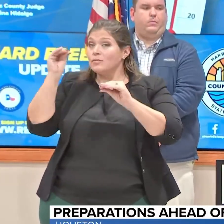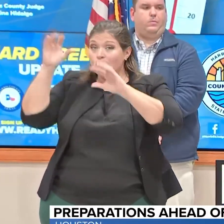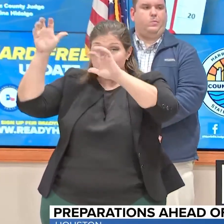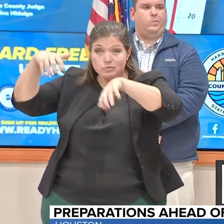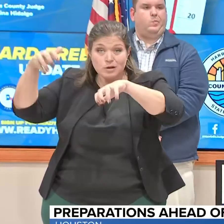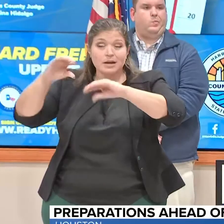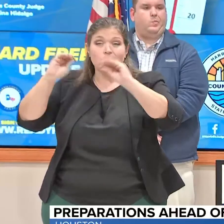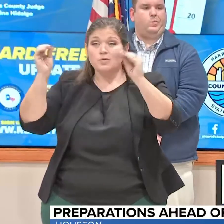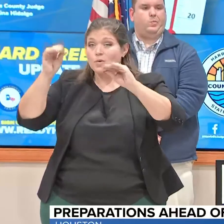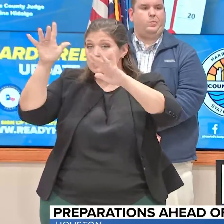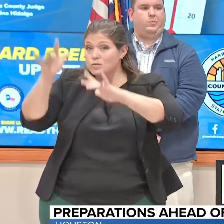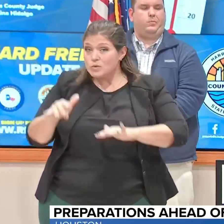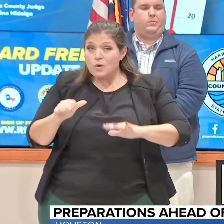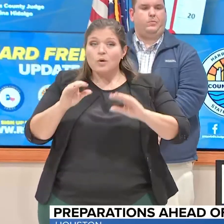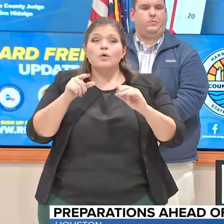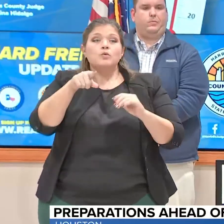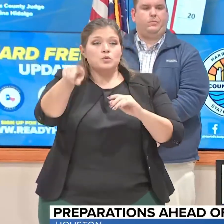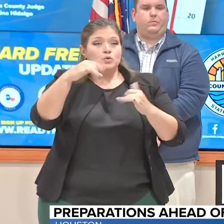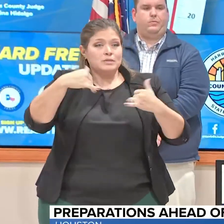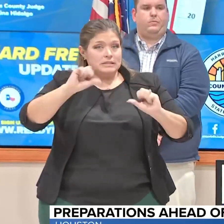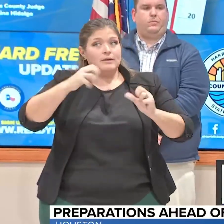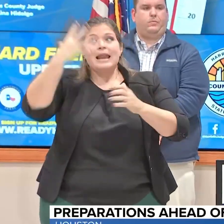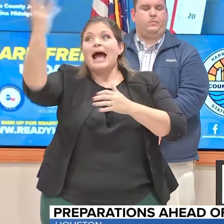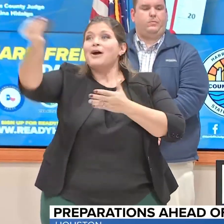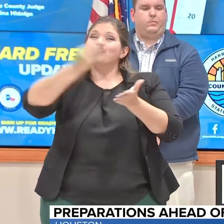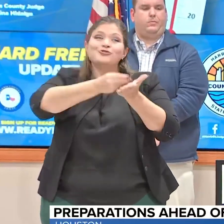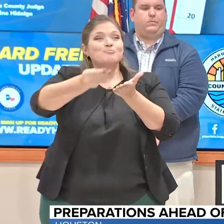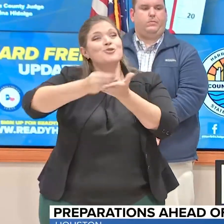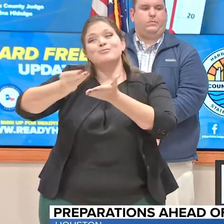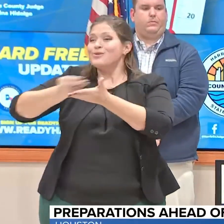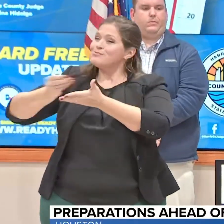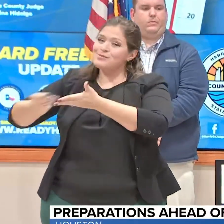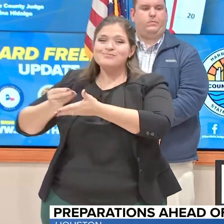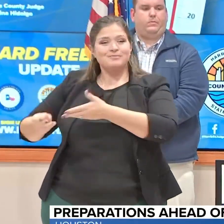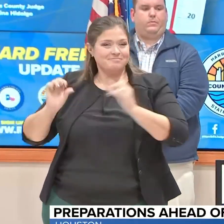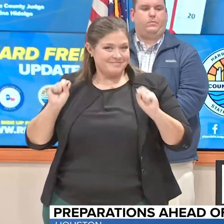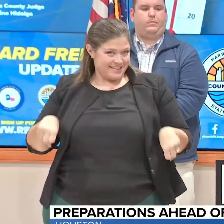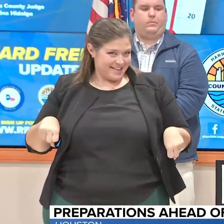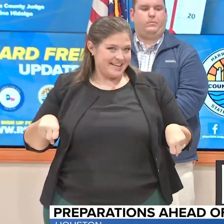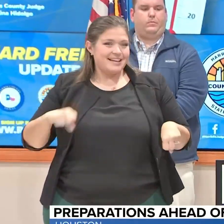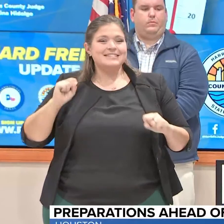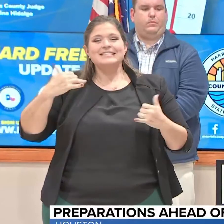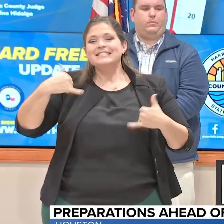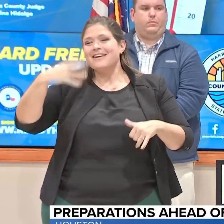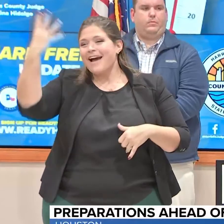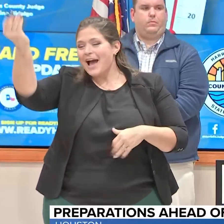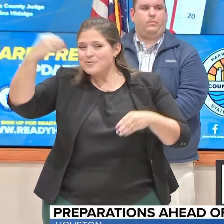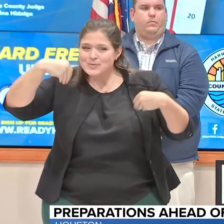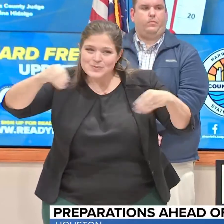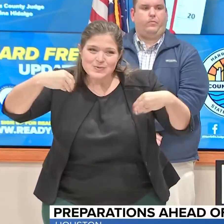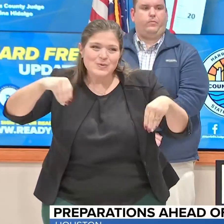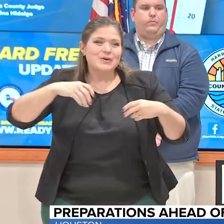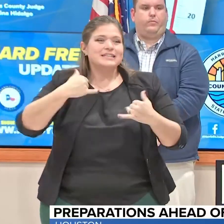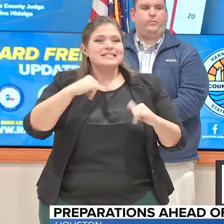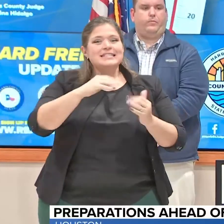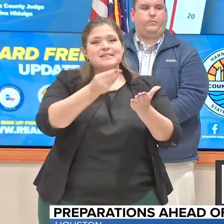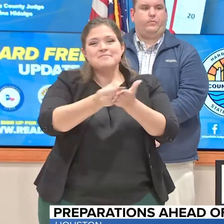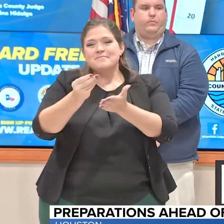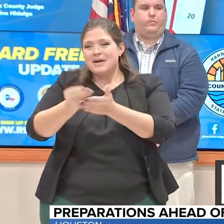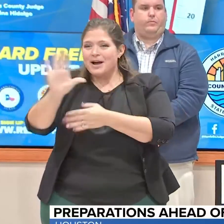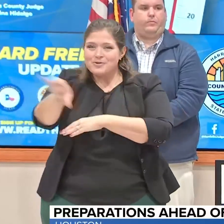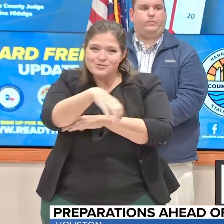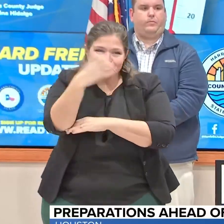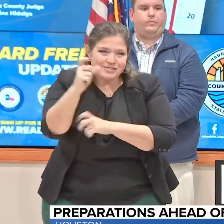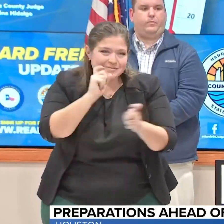you can still shop. Okay? You can still go to the stores. You can still get your